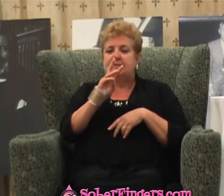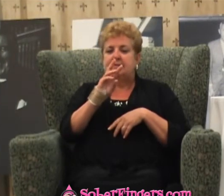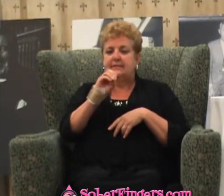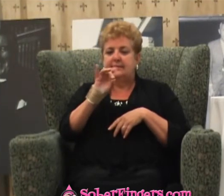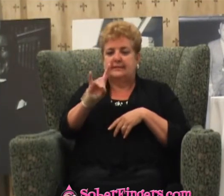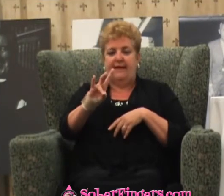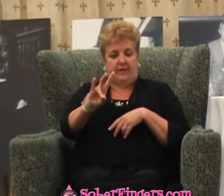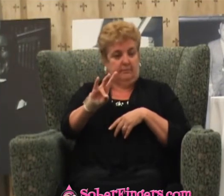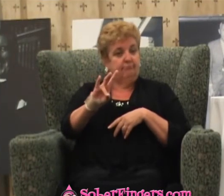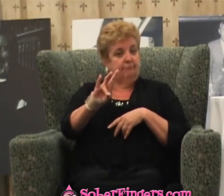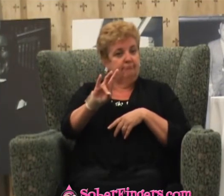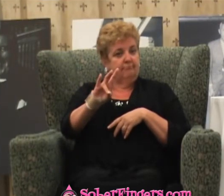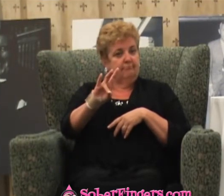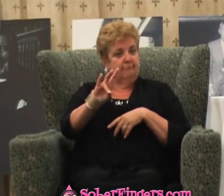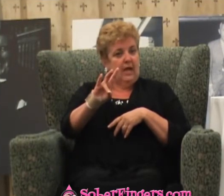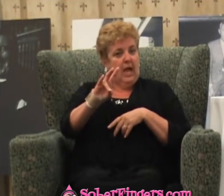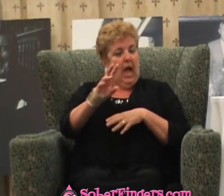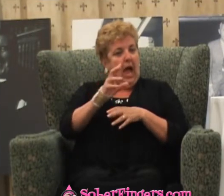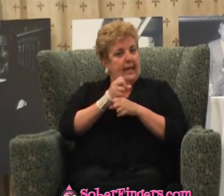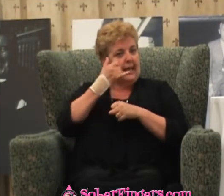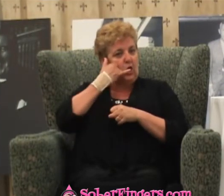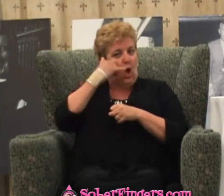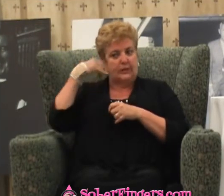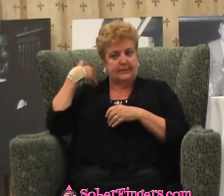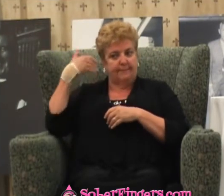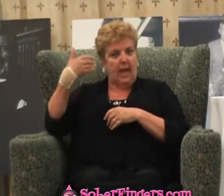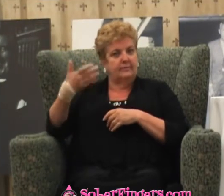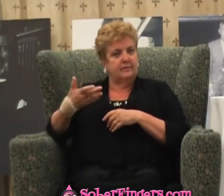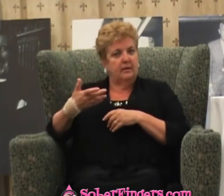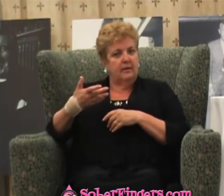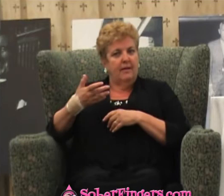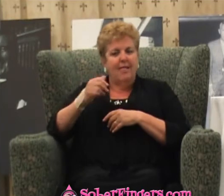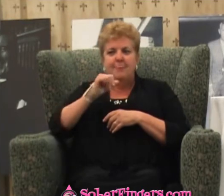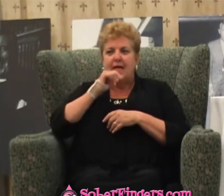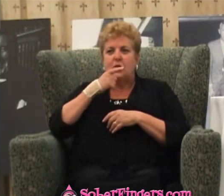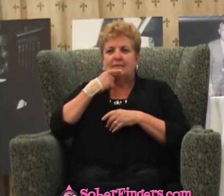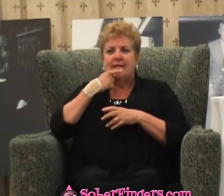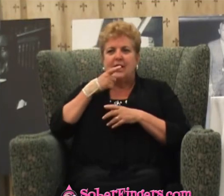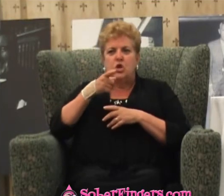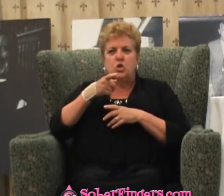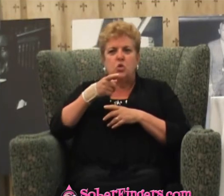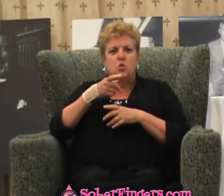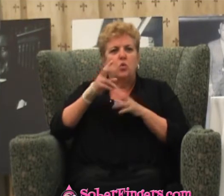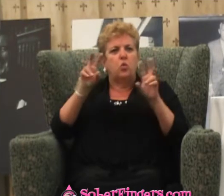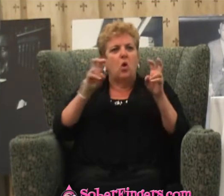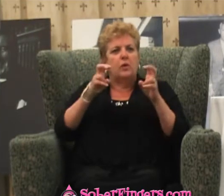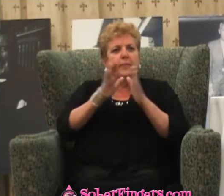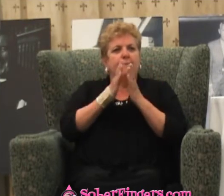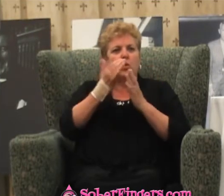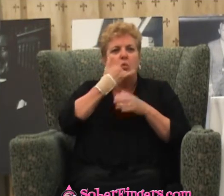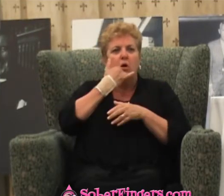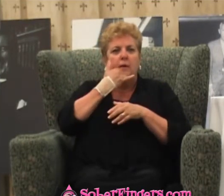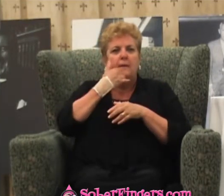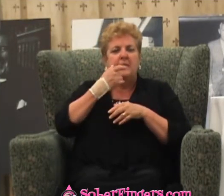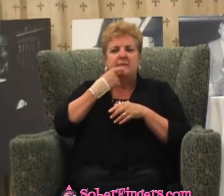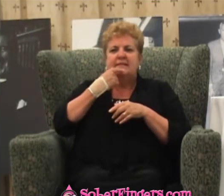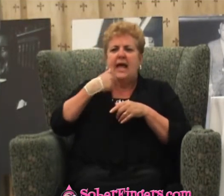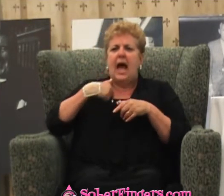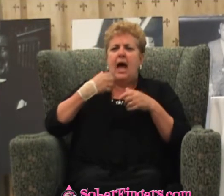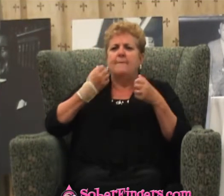818-353-4607. I get calls sometimes, you know. Usually they don't say you misquoted the book. Usually they're just, I'm a truck driver, I'm driving I-40, and I listen to